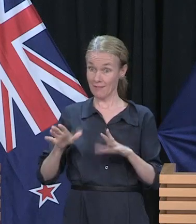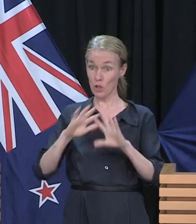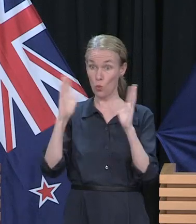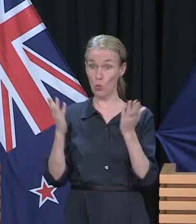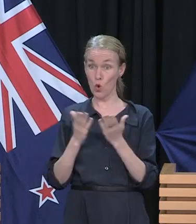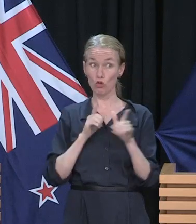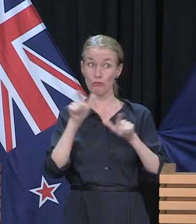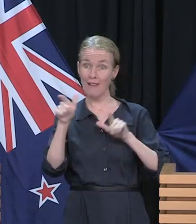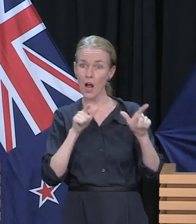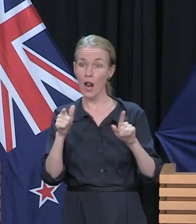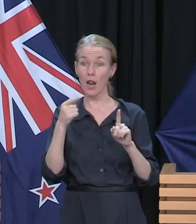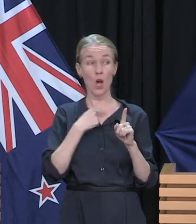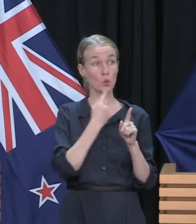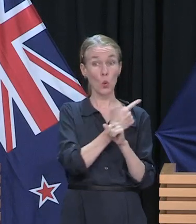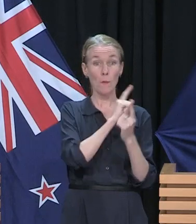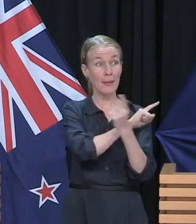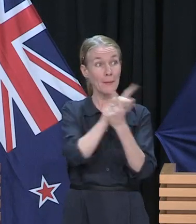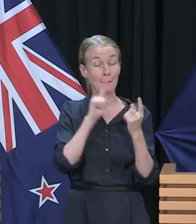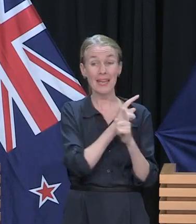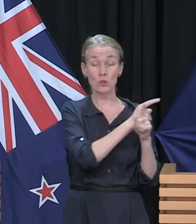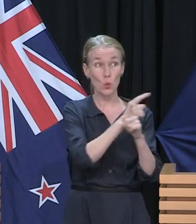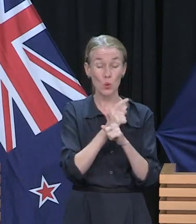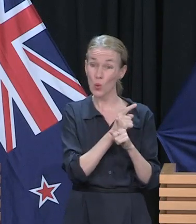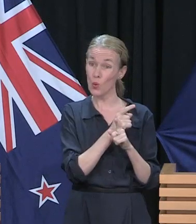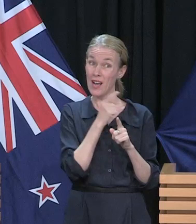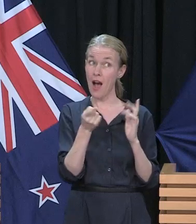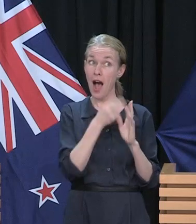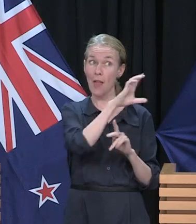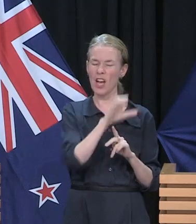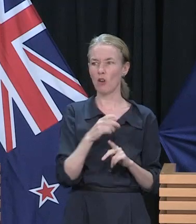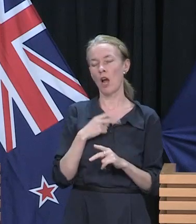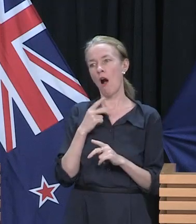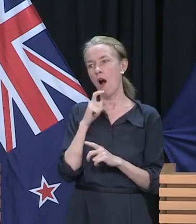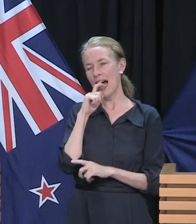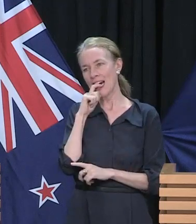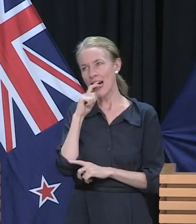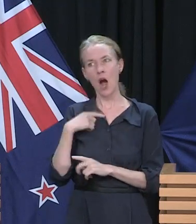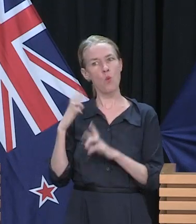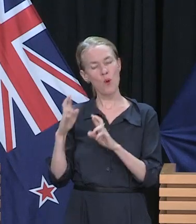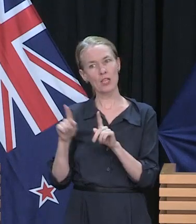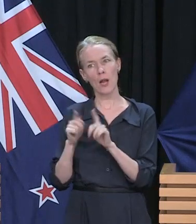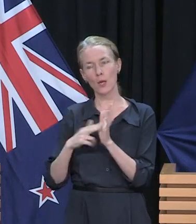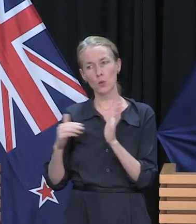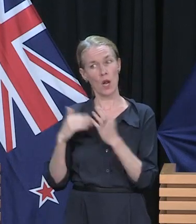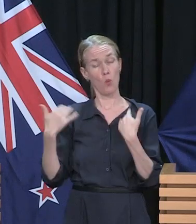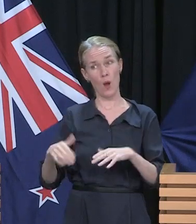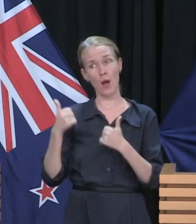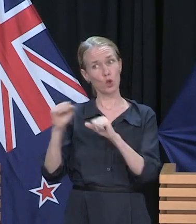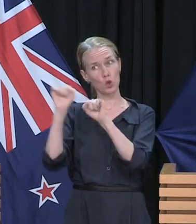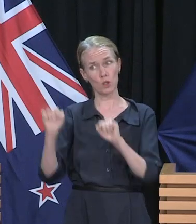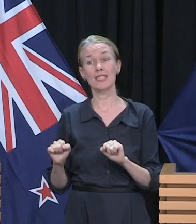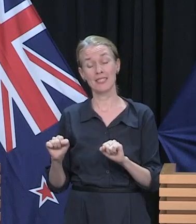for their pharmaceuticals compared to what we're paying for it. They actually think that we've got a very, very good and robust system here. So, you know, I